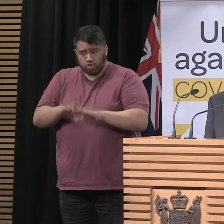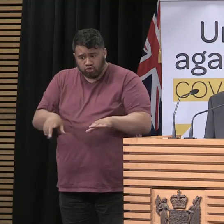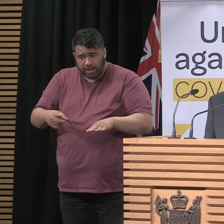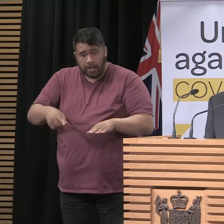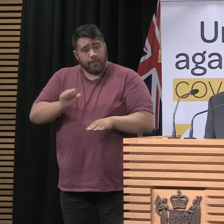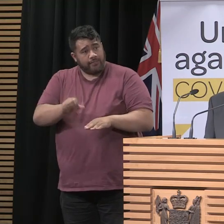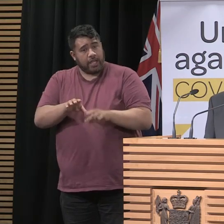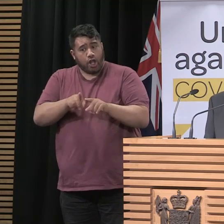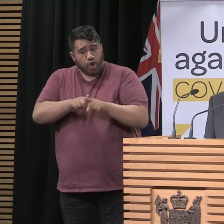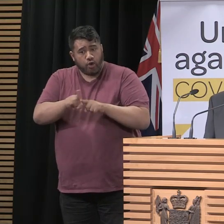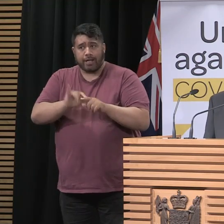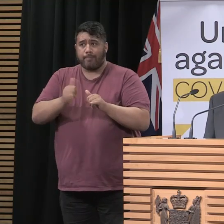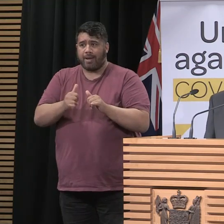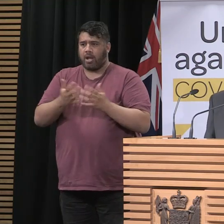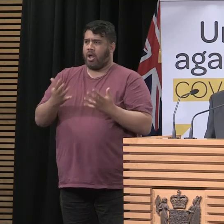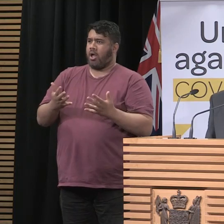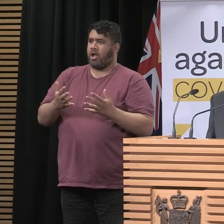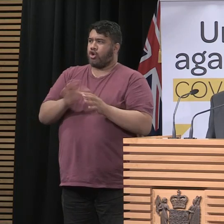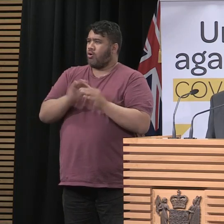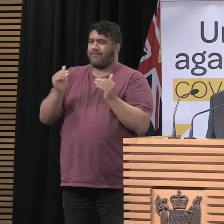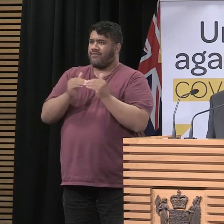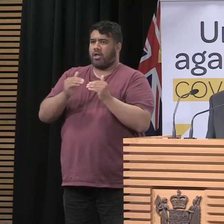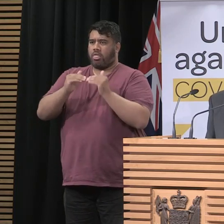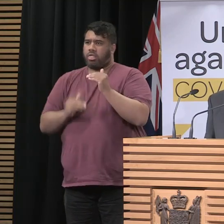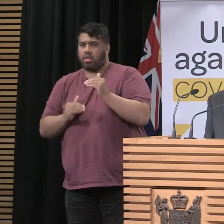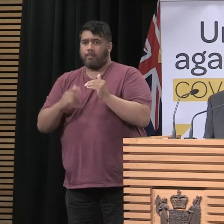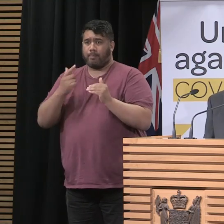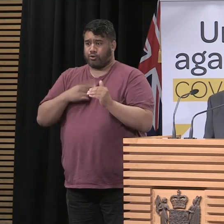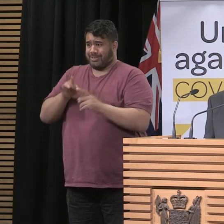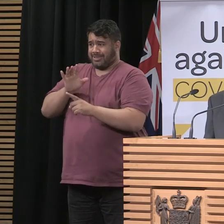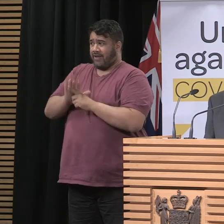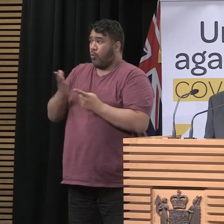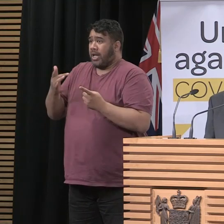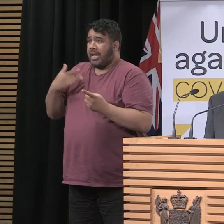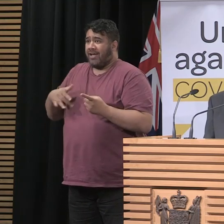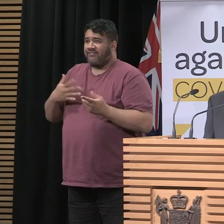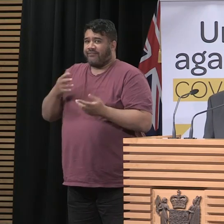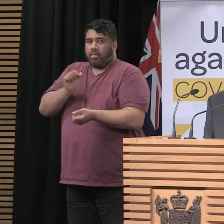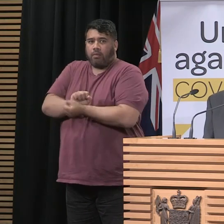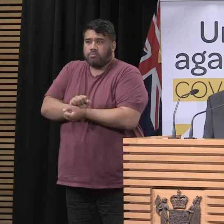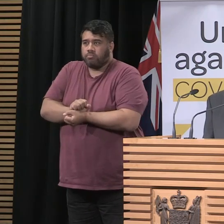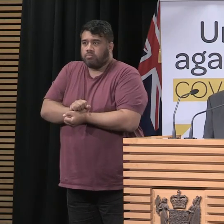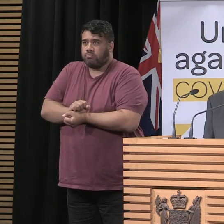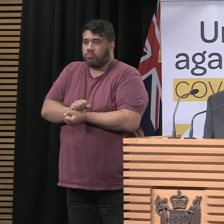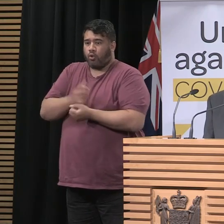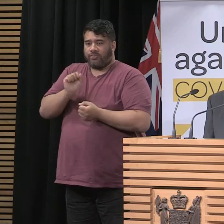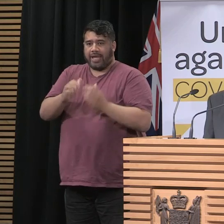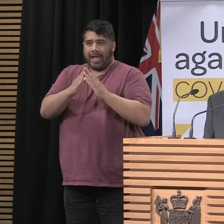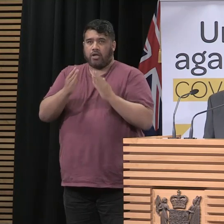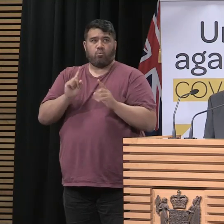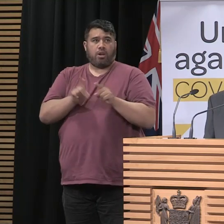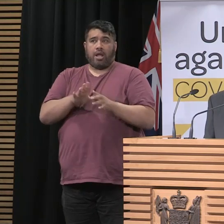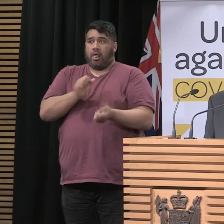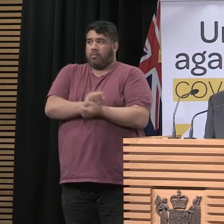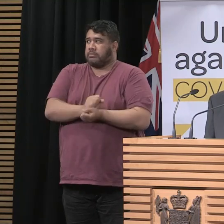learning might be disadvantaged because of resources or just where they are. And I suppose it comes to Jess's question,